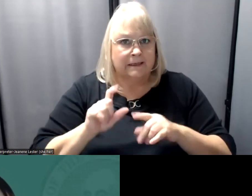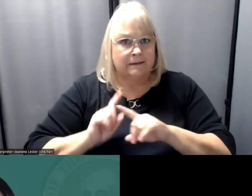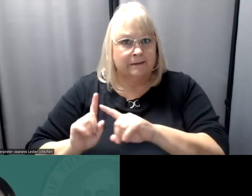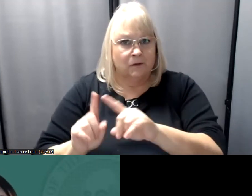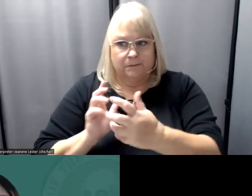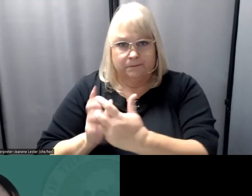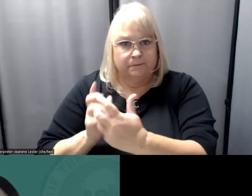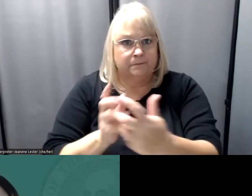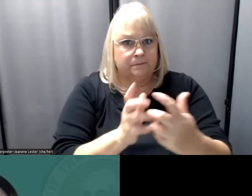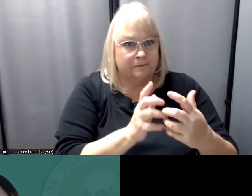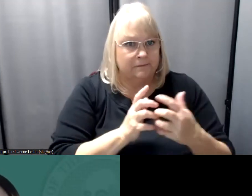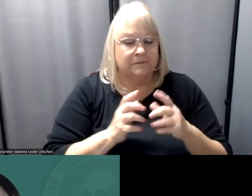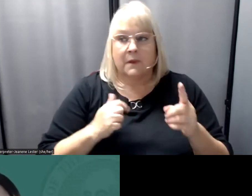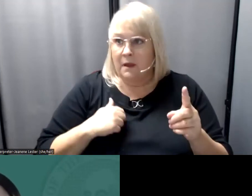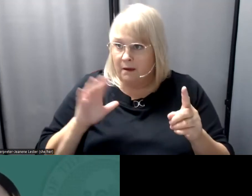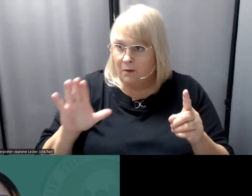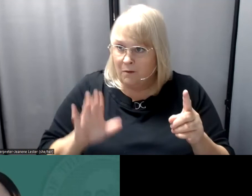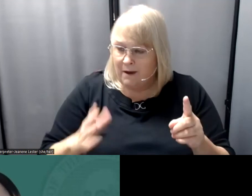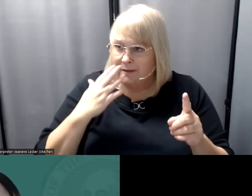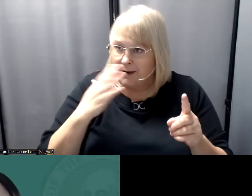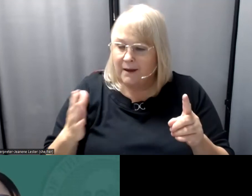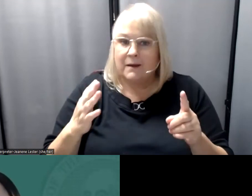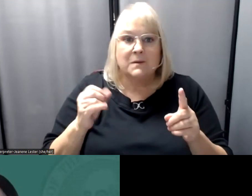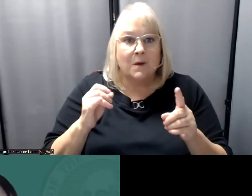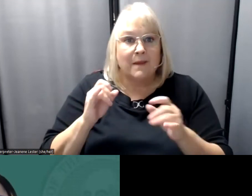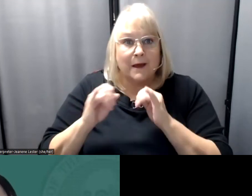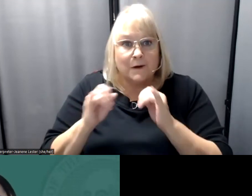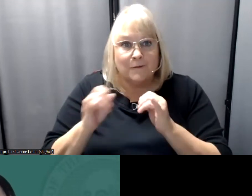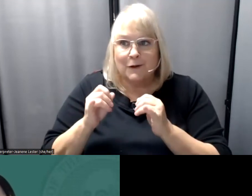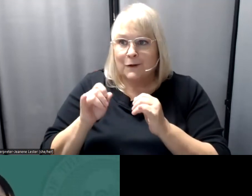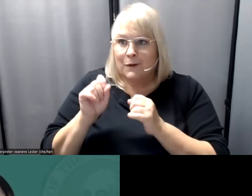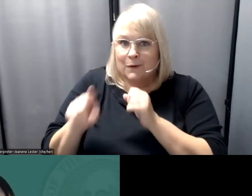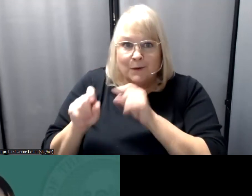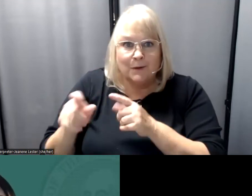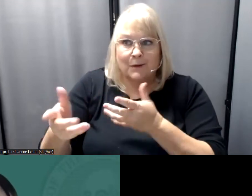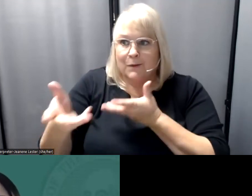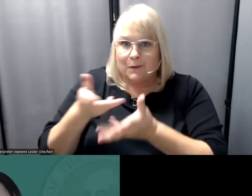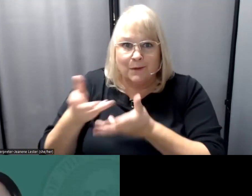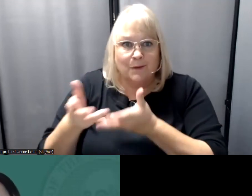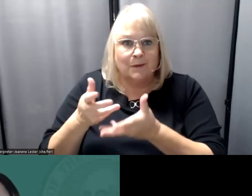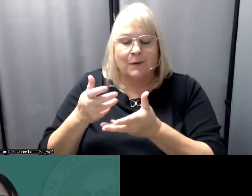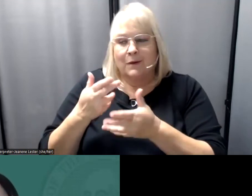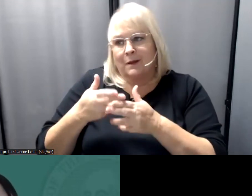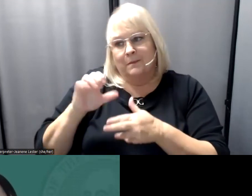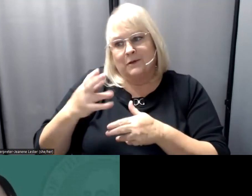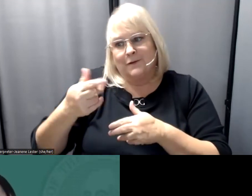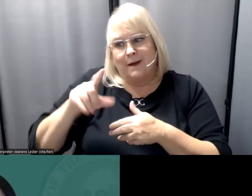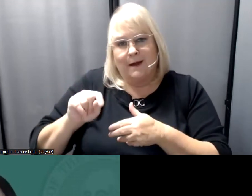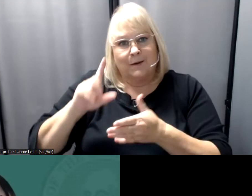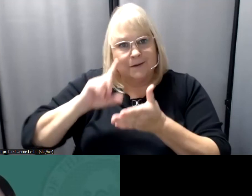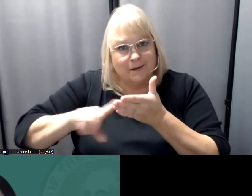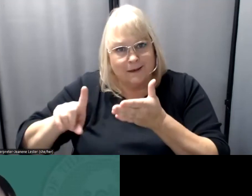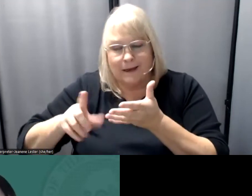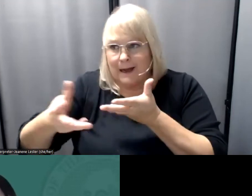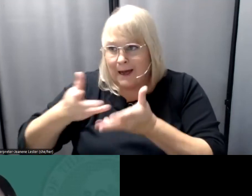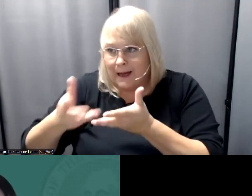started. Thanks. Those interviews, so you could call them, I call them chats, like check-ins with people, Gembas, go